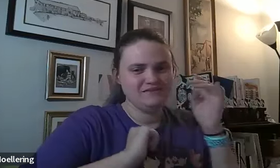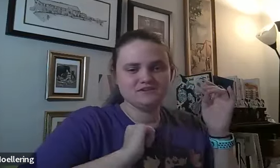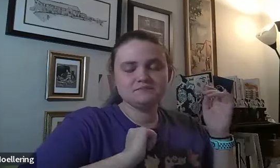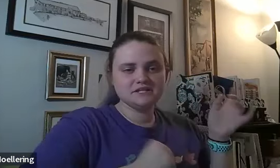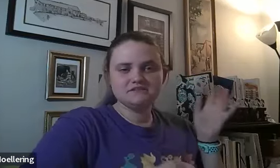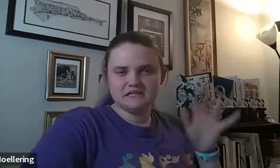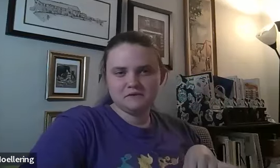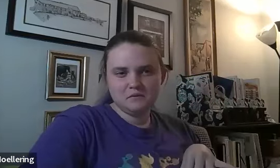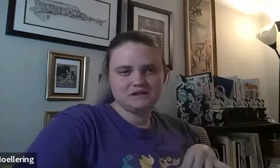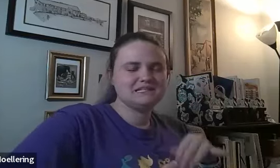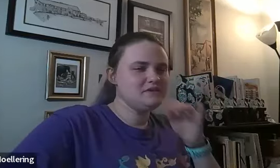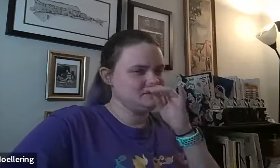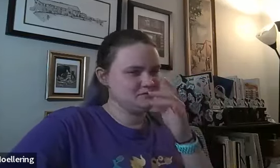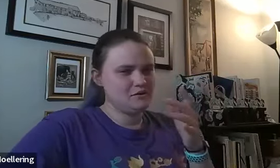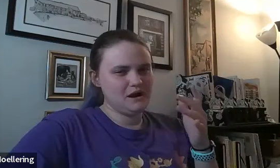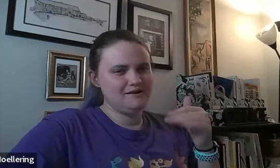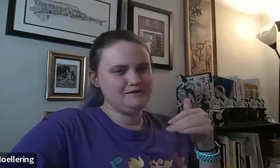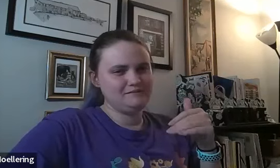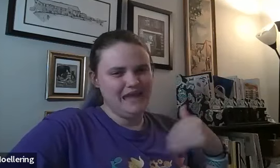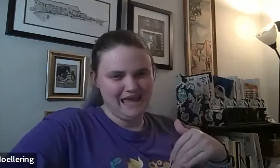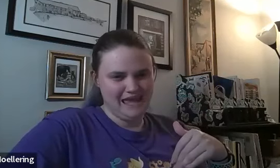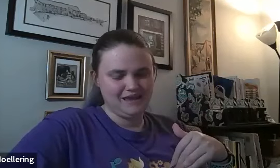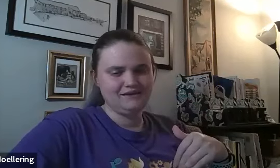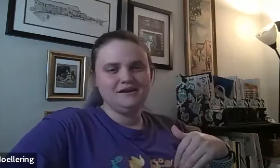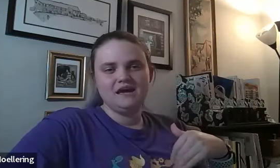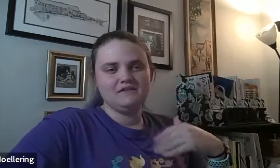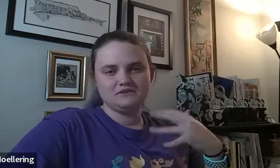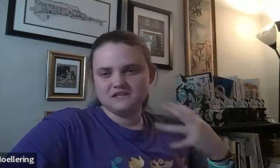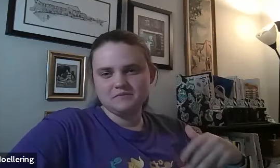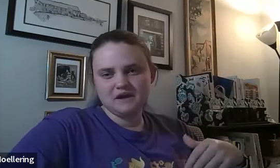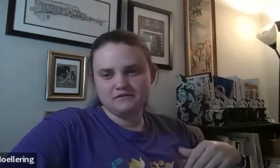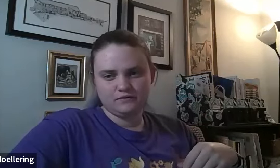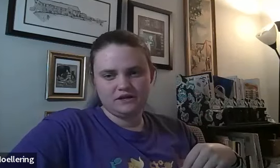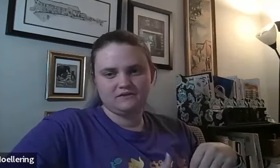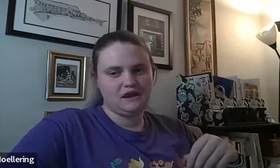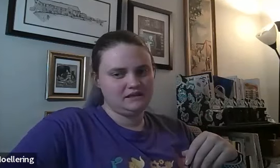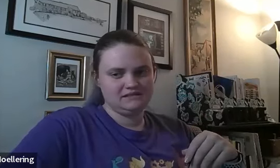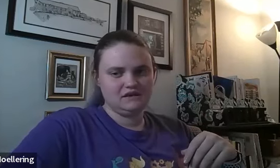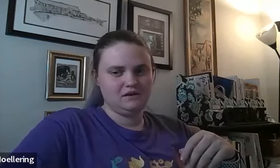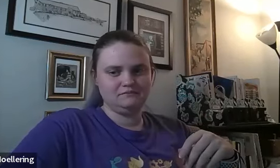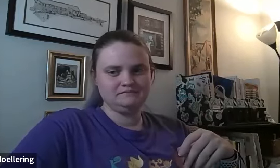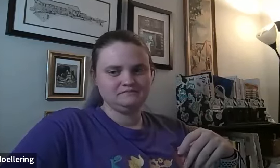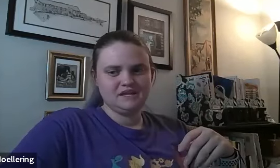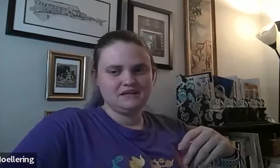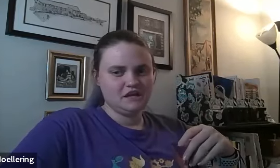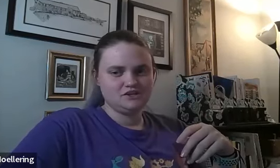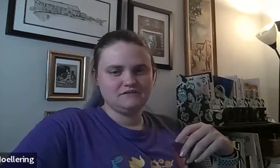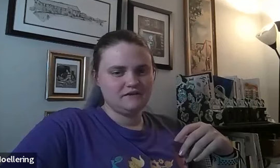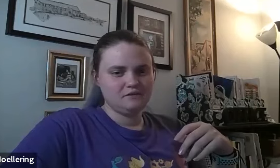there's a bunch of different ones. Some of them do require pay, and then there's some that are free and they're nice. I try to find the ones